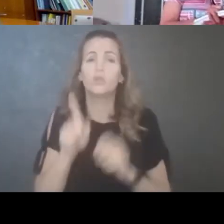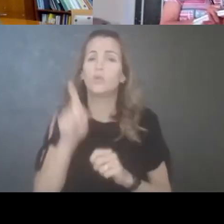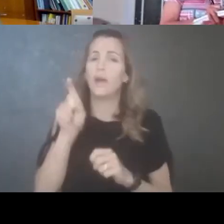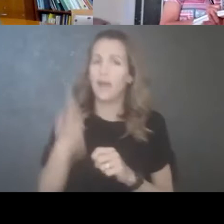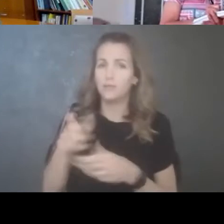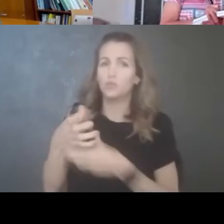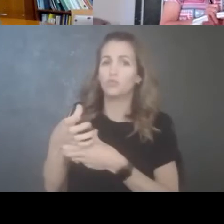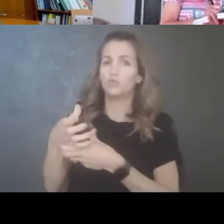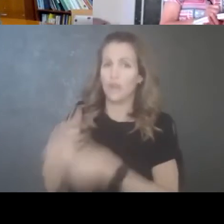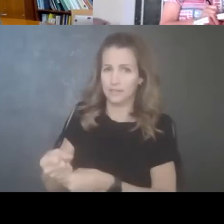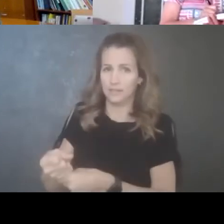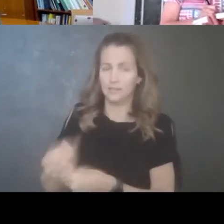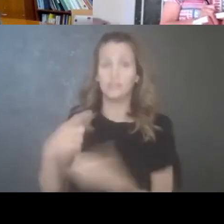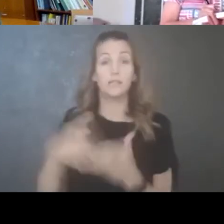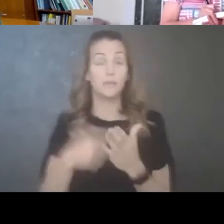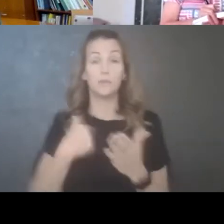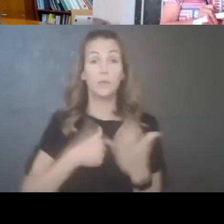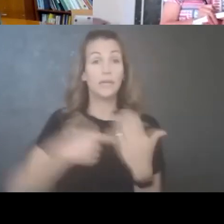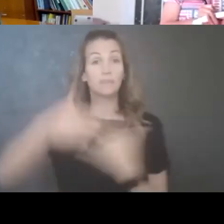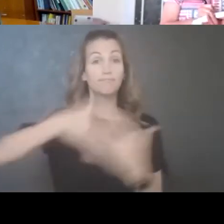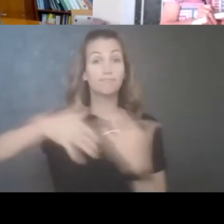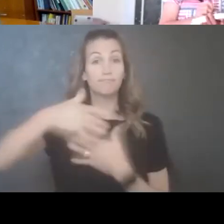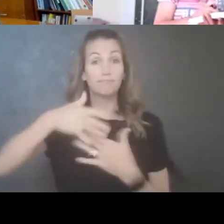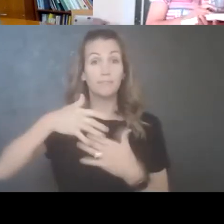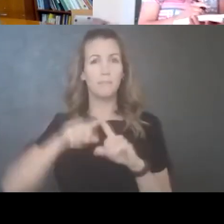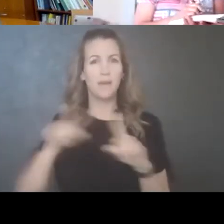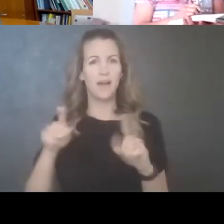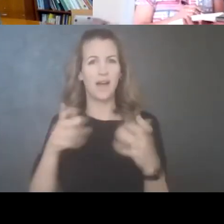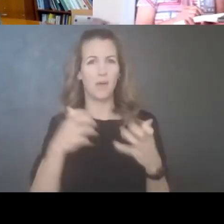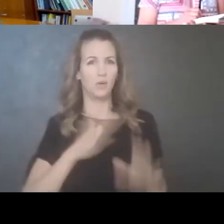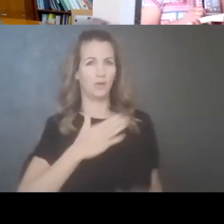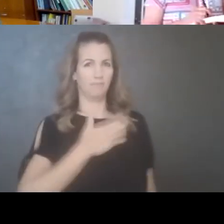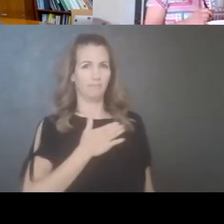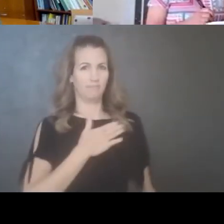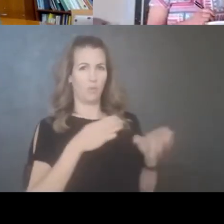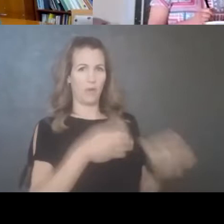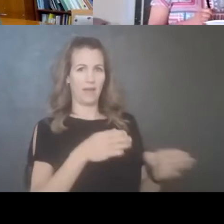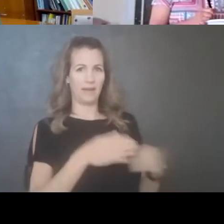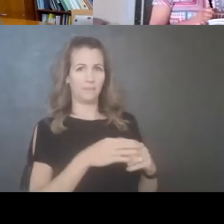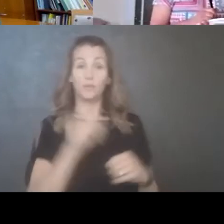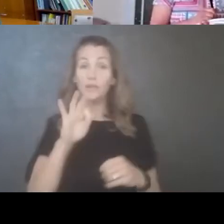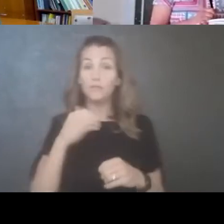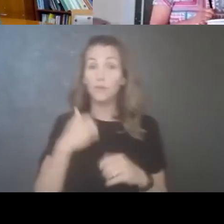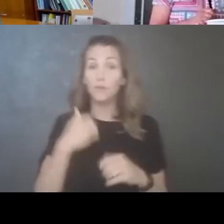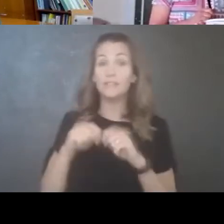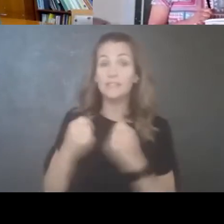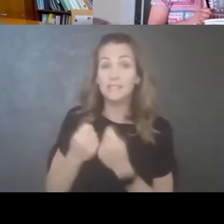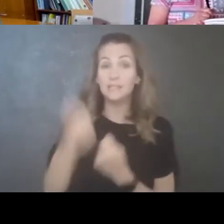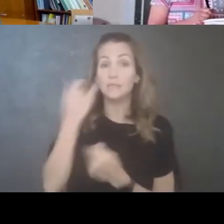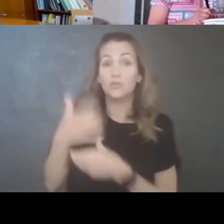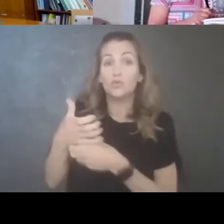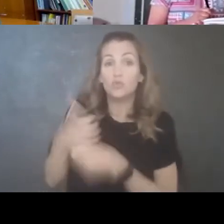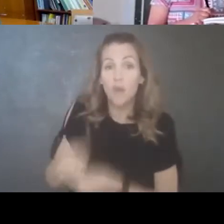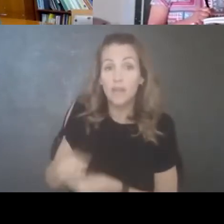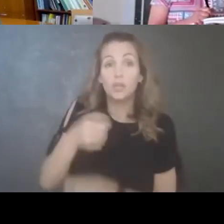might surround them, but then we say, oh, we need this team, but I still want to do it this way. Well, if you had that team, if you trusted that person, you hired that person, you're